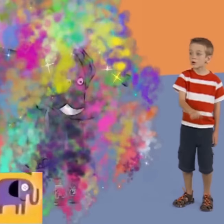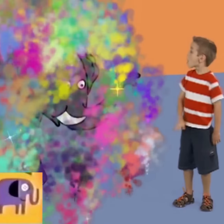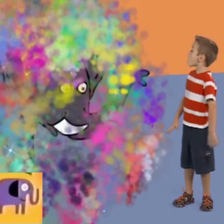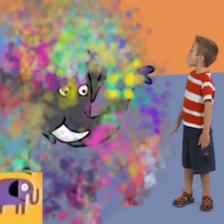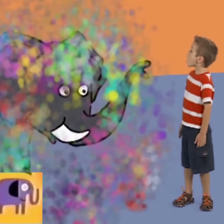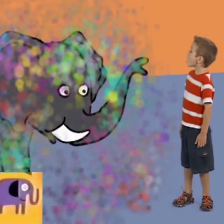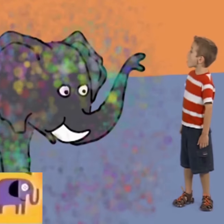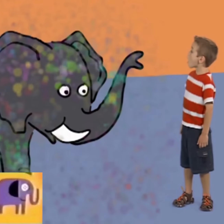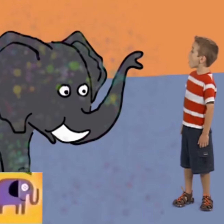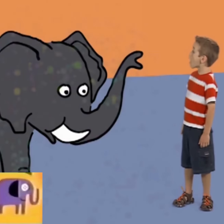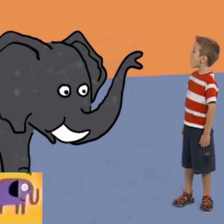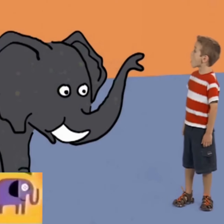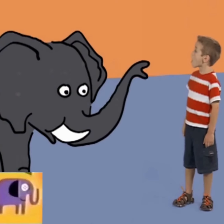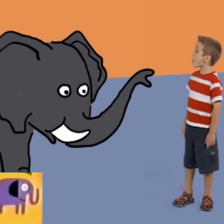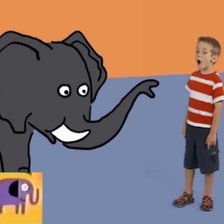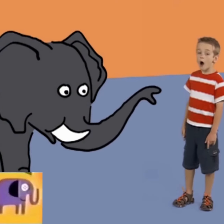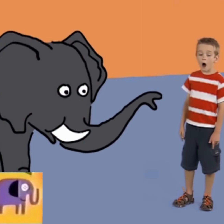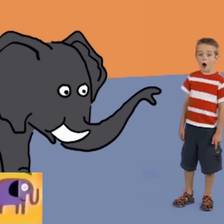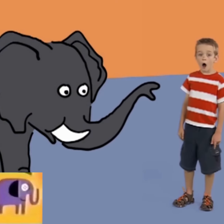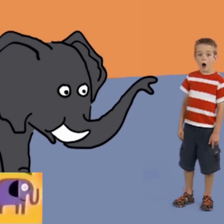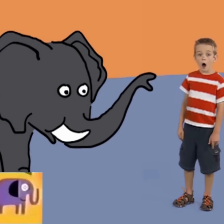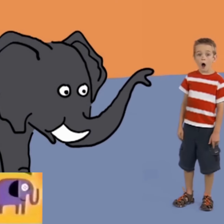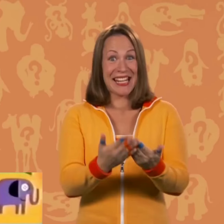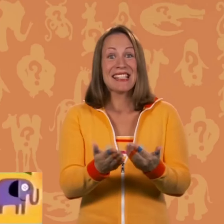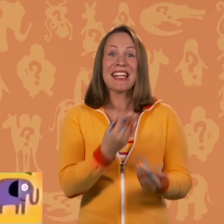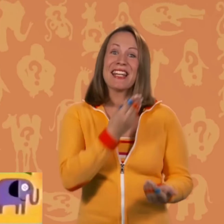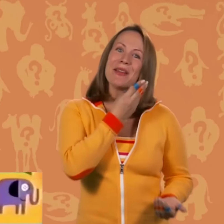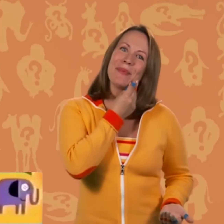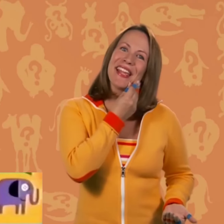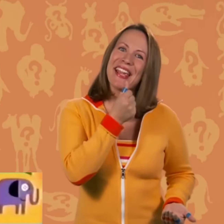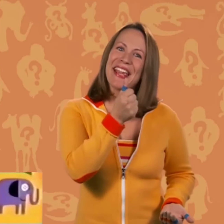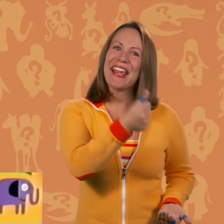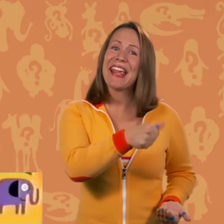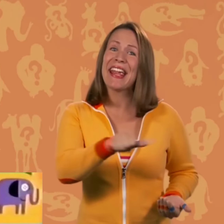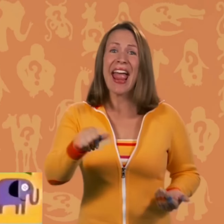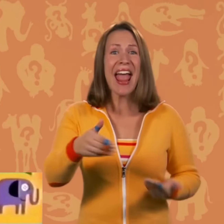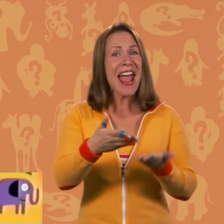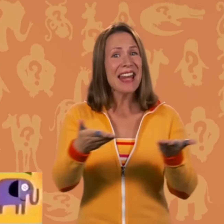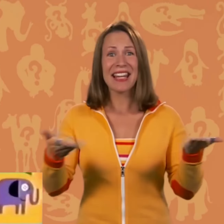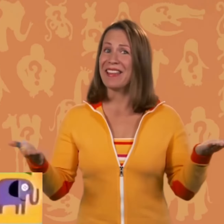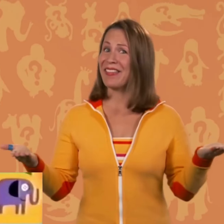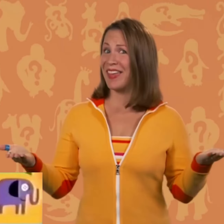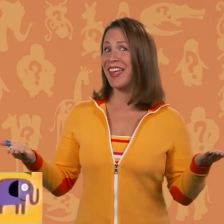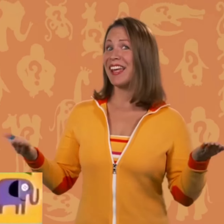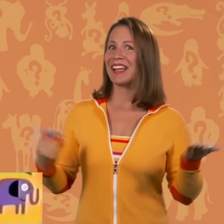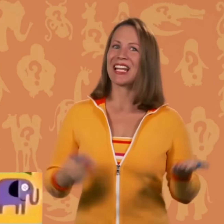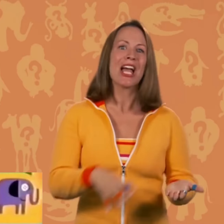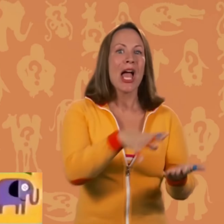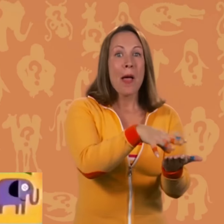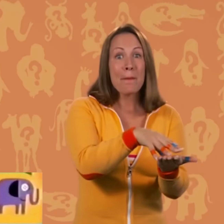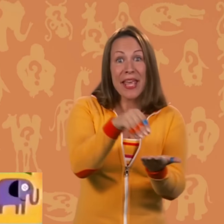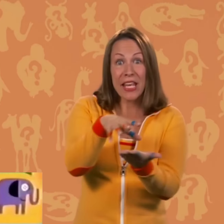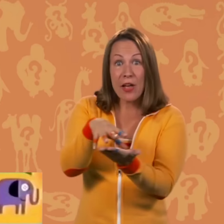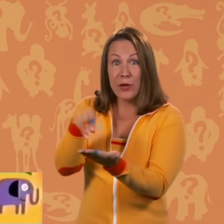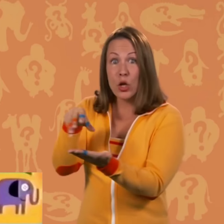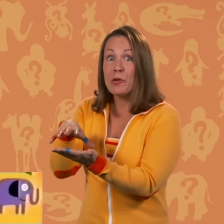I'm an elephant. It's easy to be anything. Pick a few